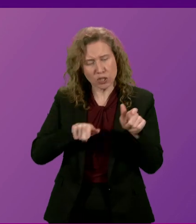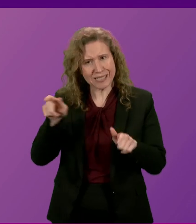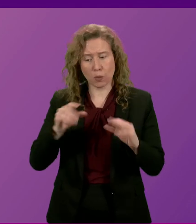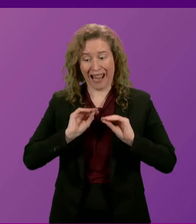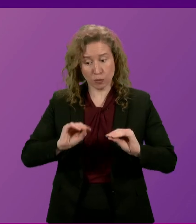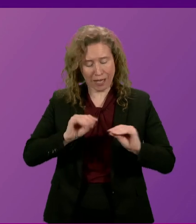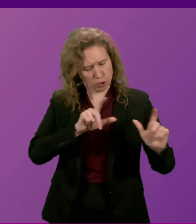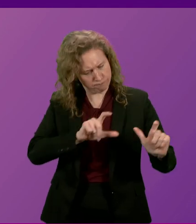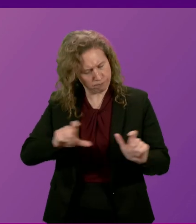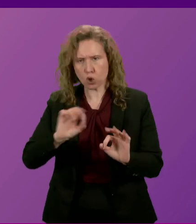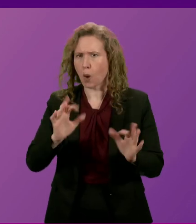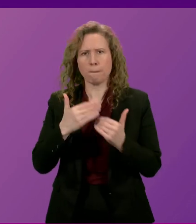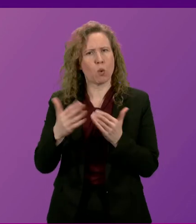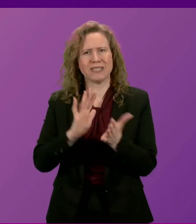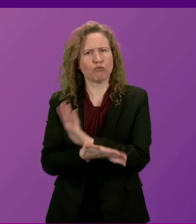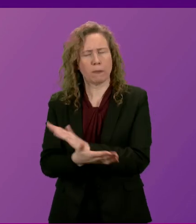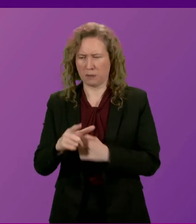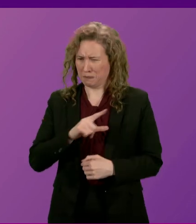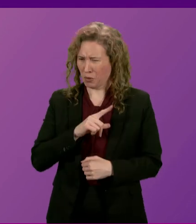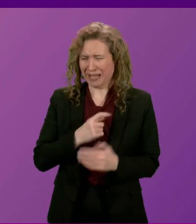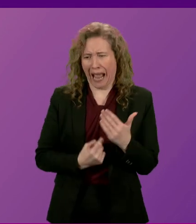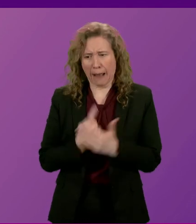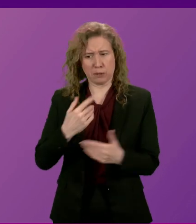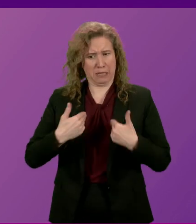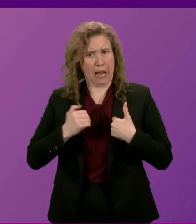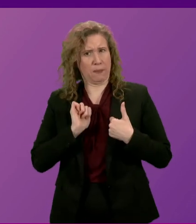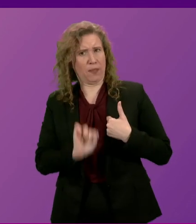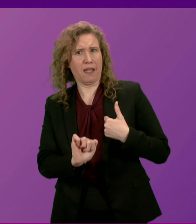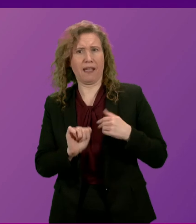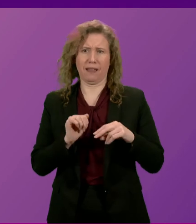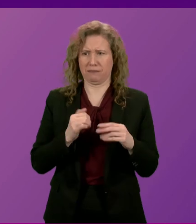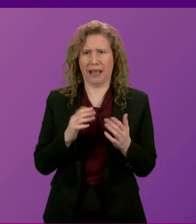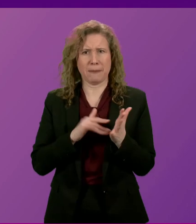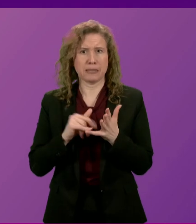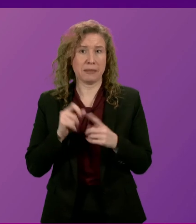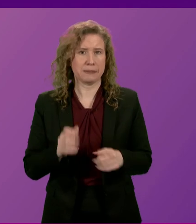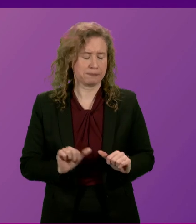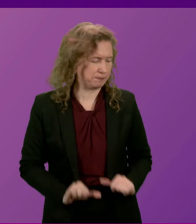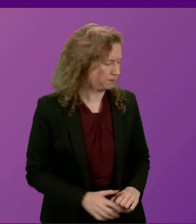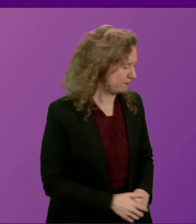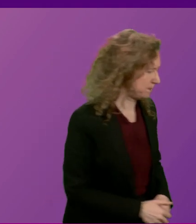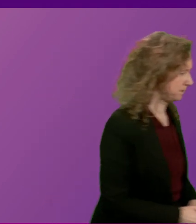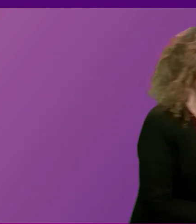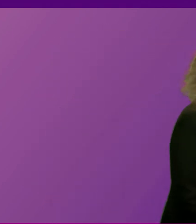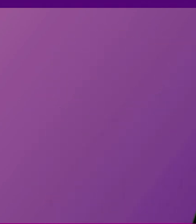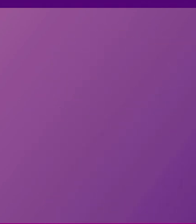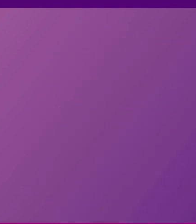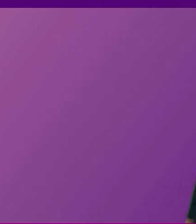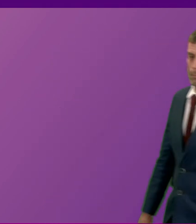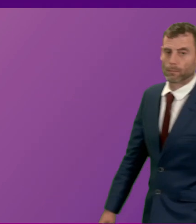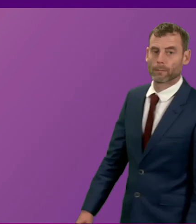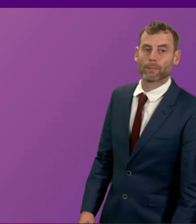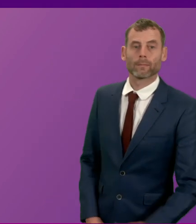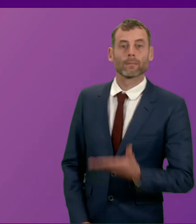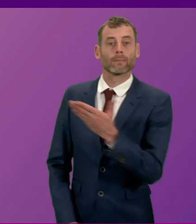not to be disrupted any further just because their MSP happens to be the First Minister. Kenneth Gibson. Thank you,